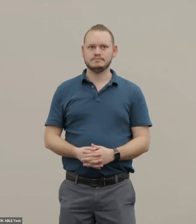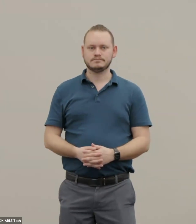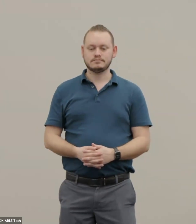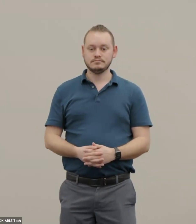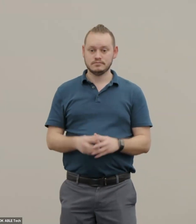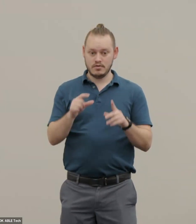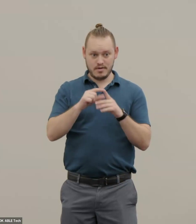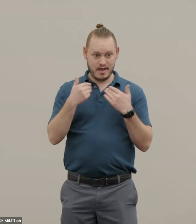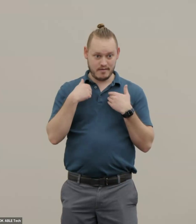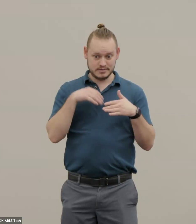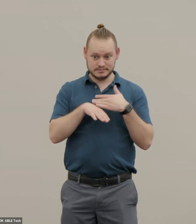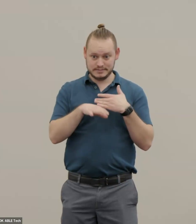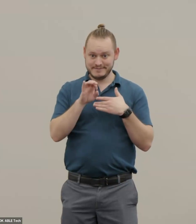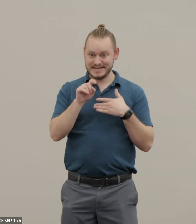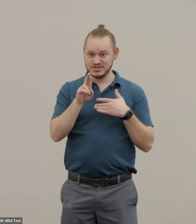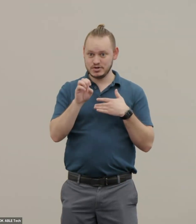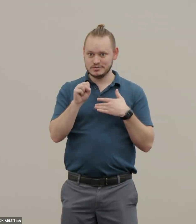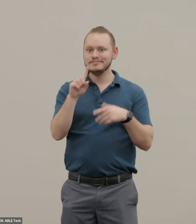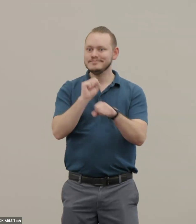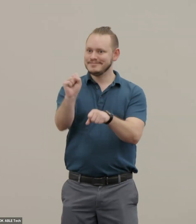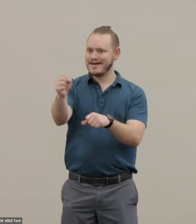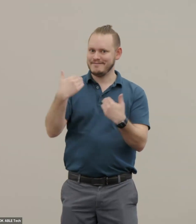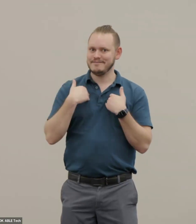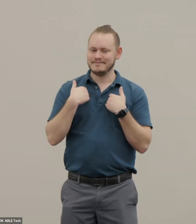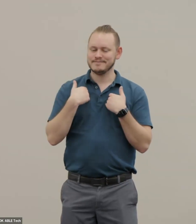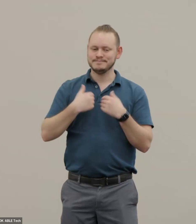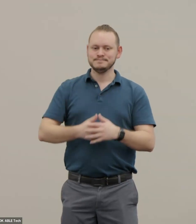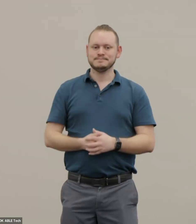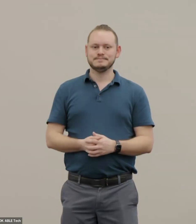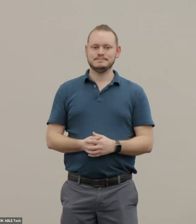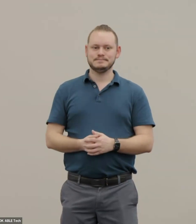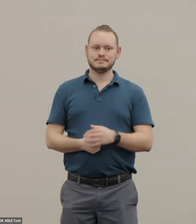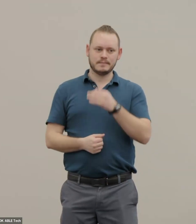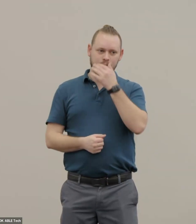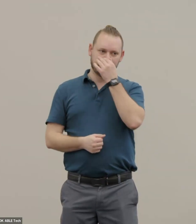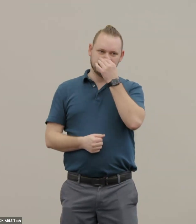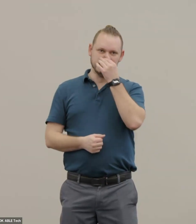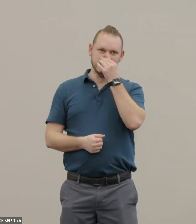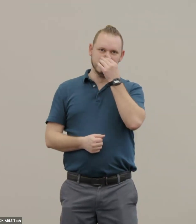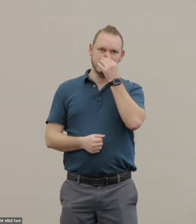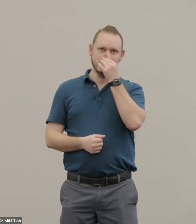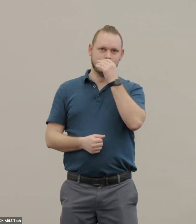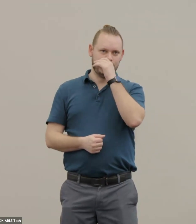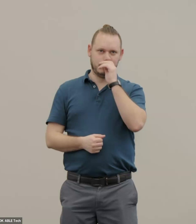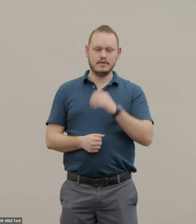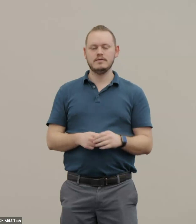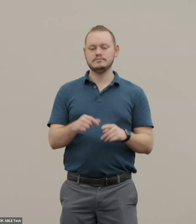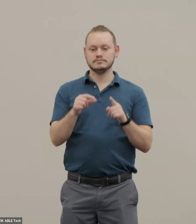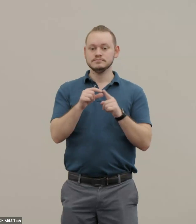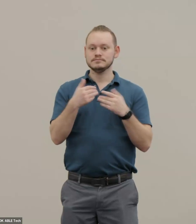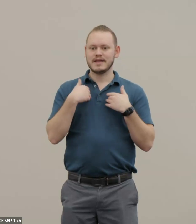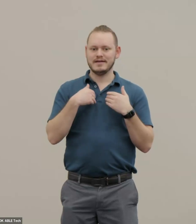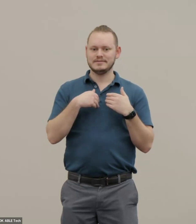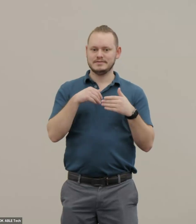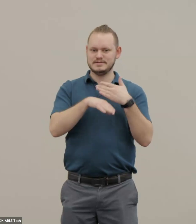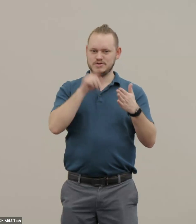Does Word have accessibility features? It does, right? As I'll show you a little bit later, Word actually has an accessibility